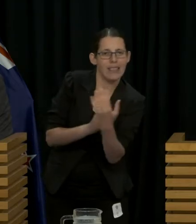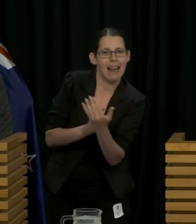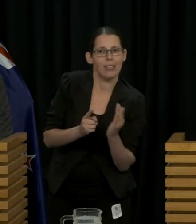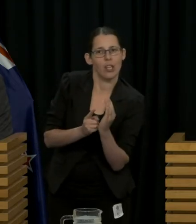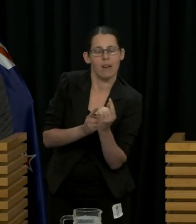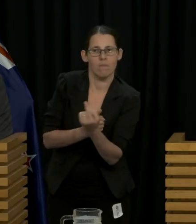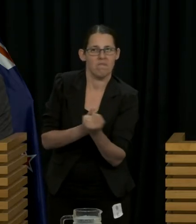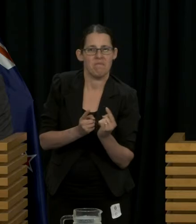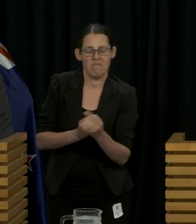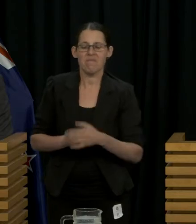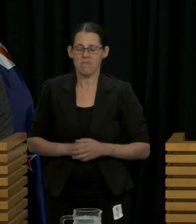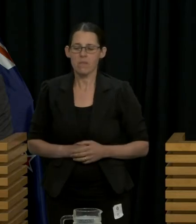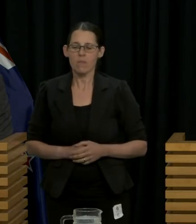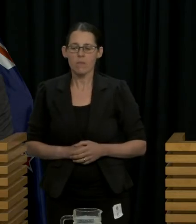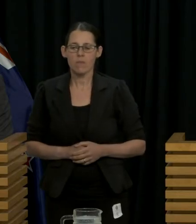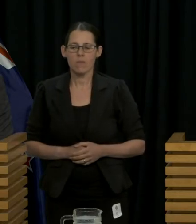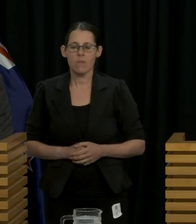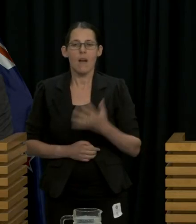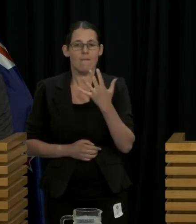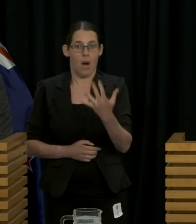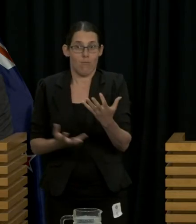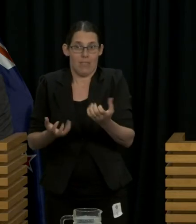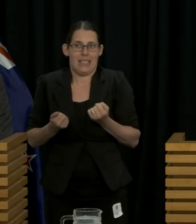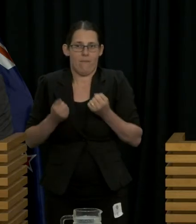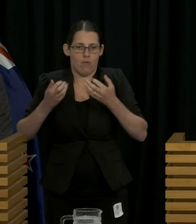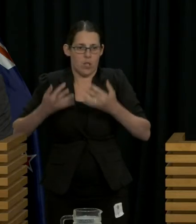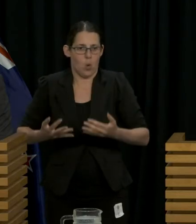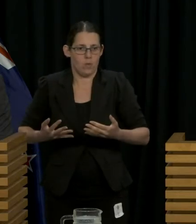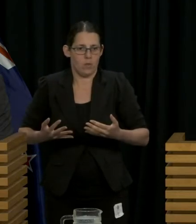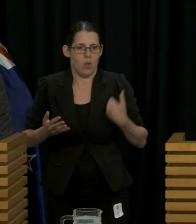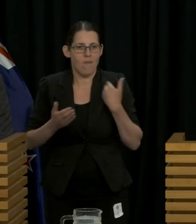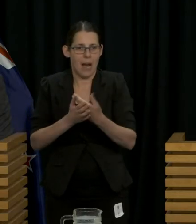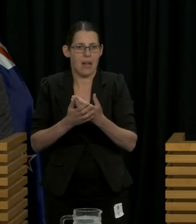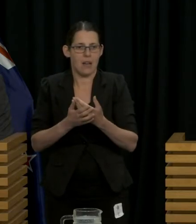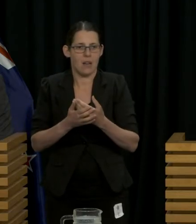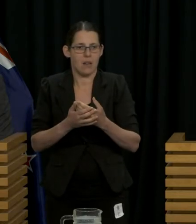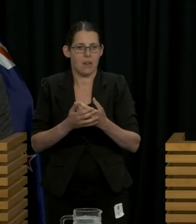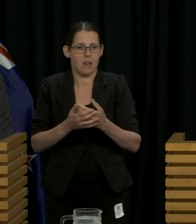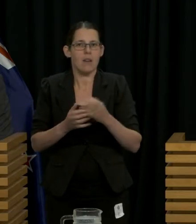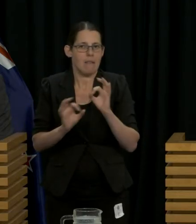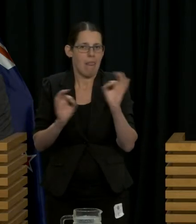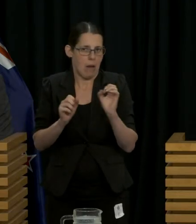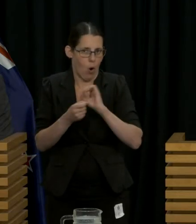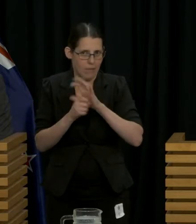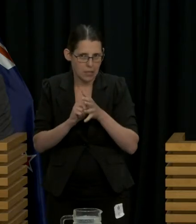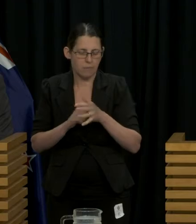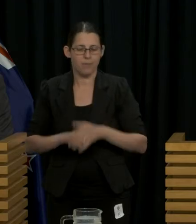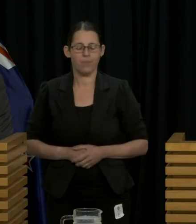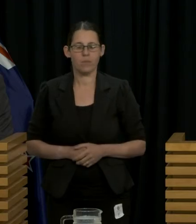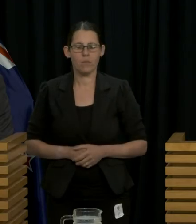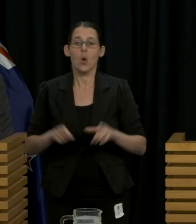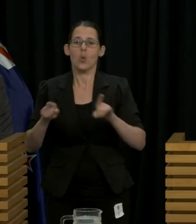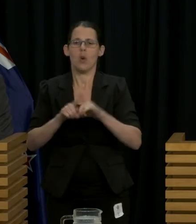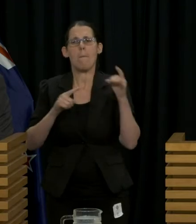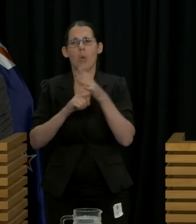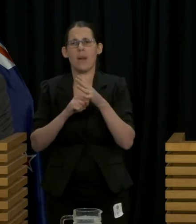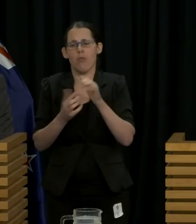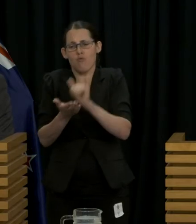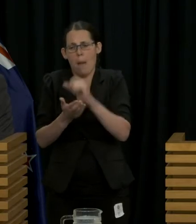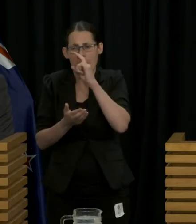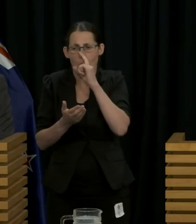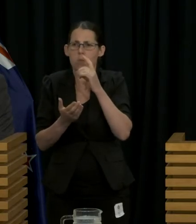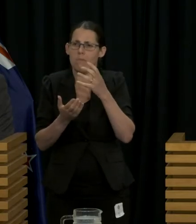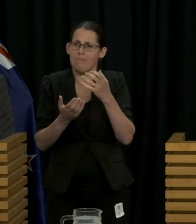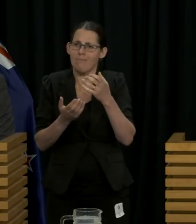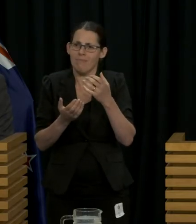Just on the testing front, an update there. It's important, of course, the right people get access to testing. I want to thank the staff in Auckland who set